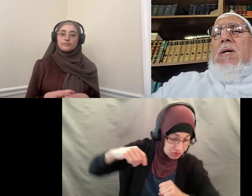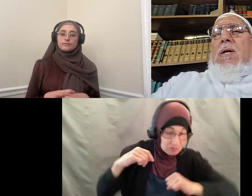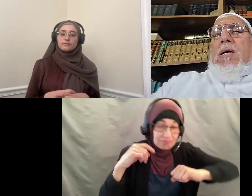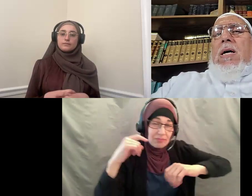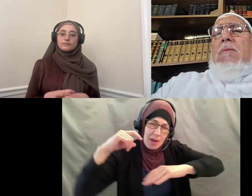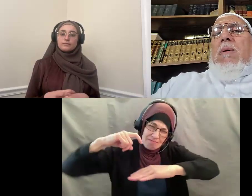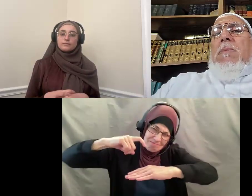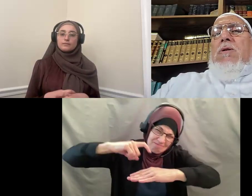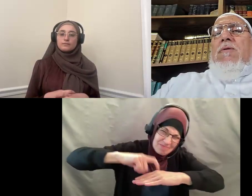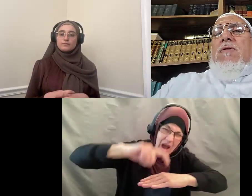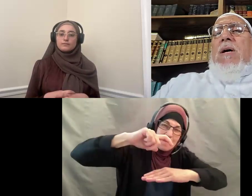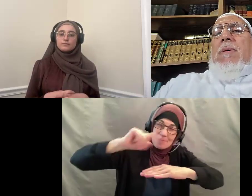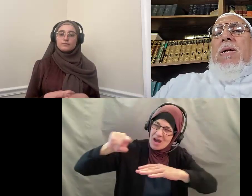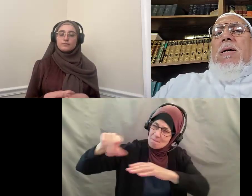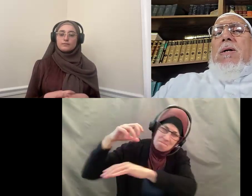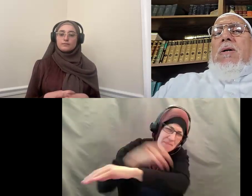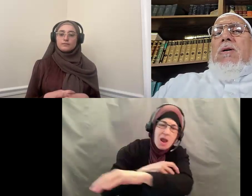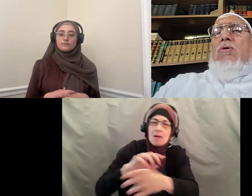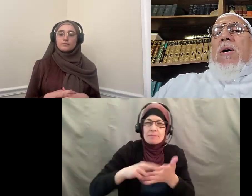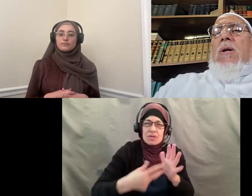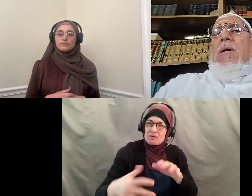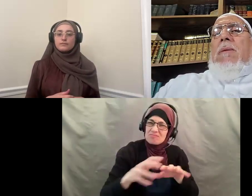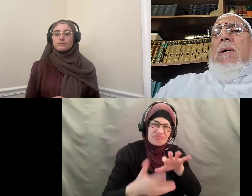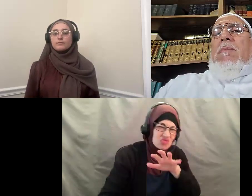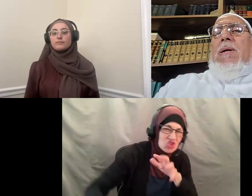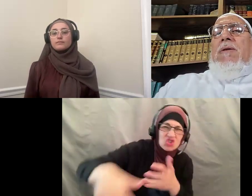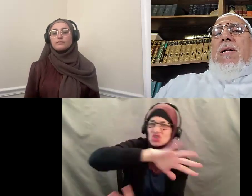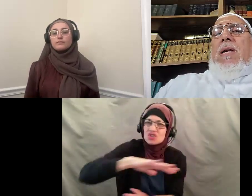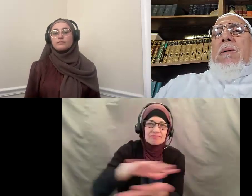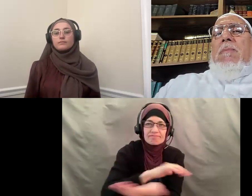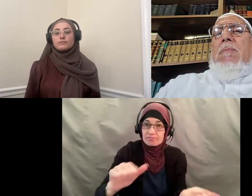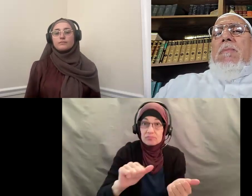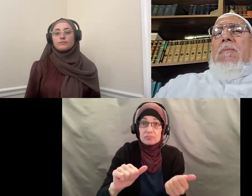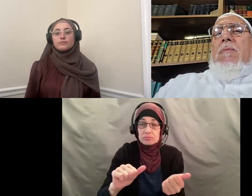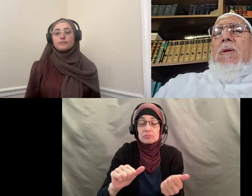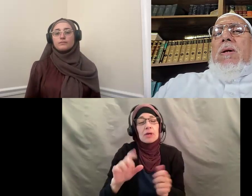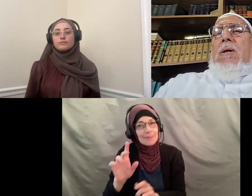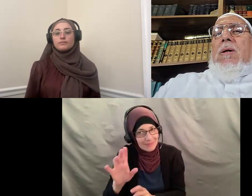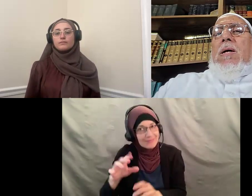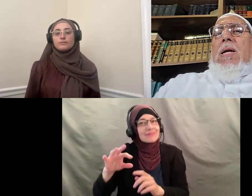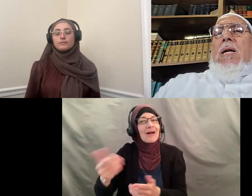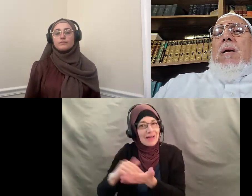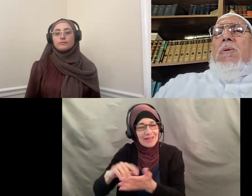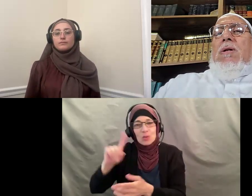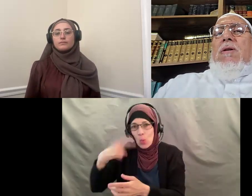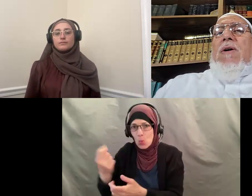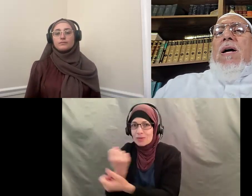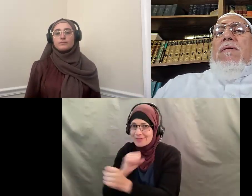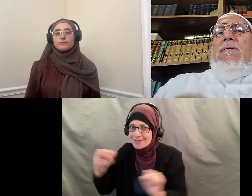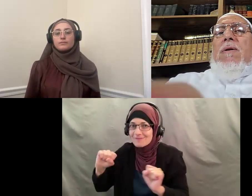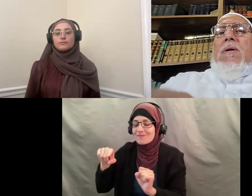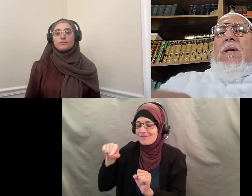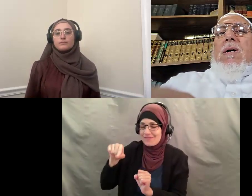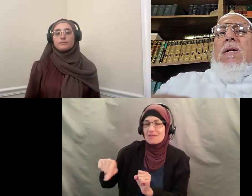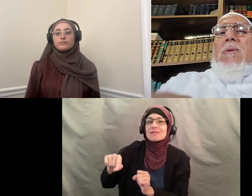followers and members of his family who followed him and believed in him. In ayah number